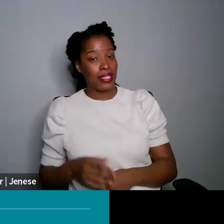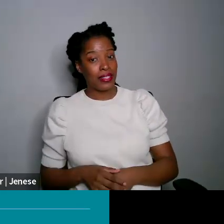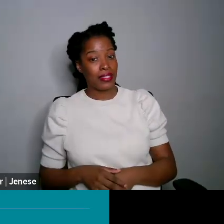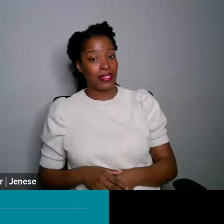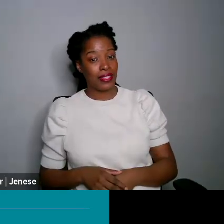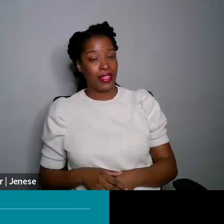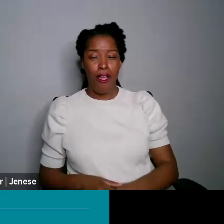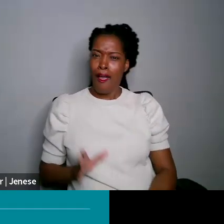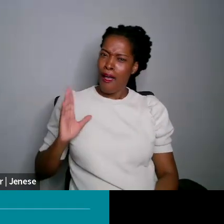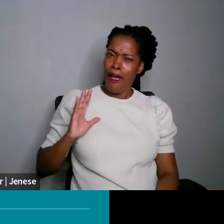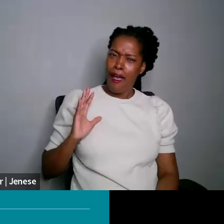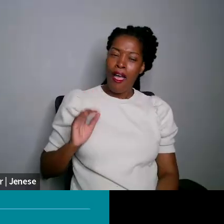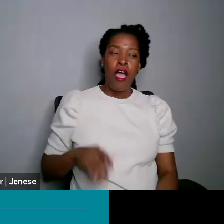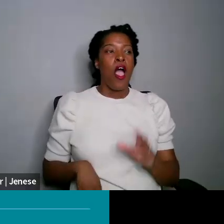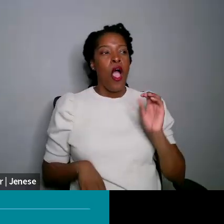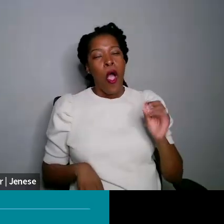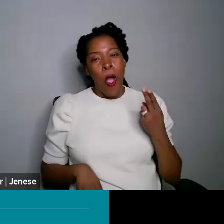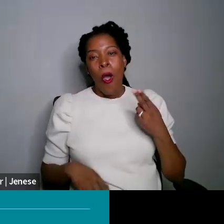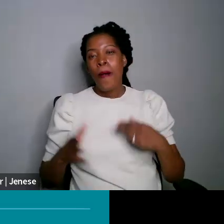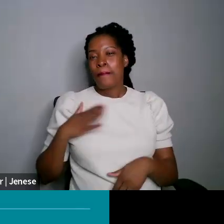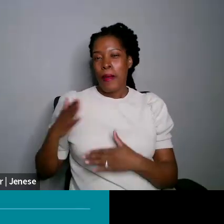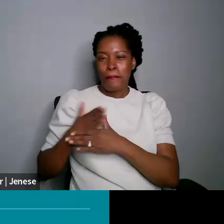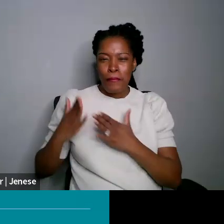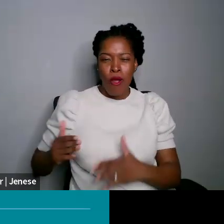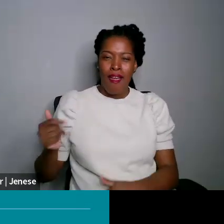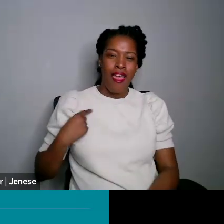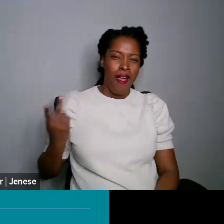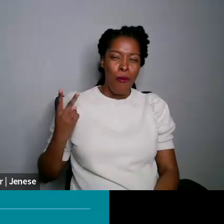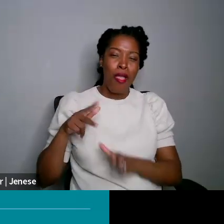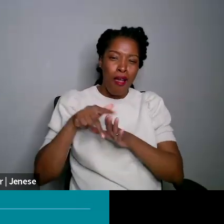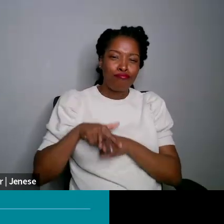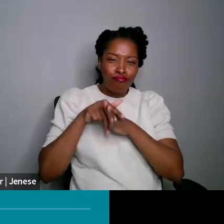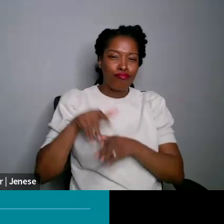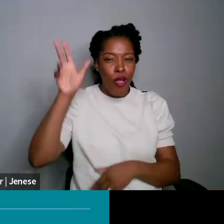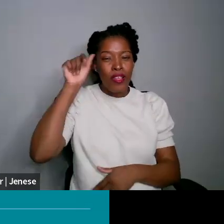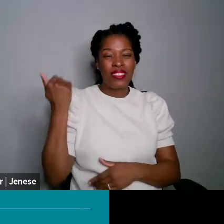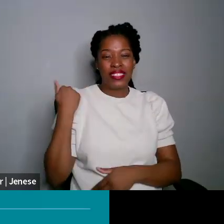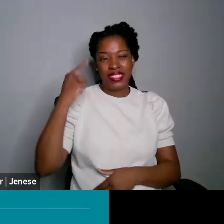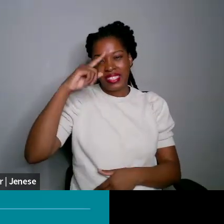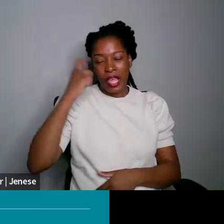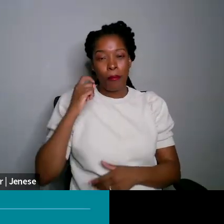know, I know. rode horses this summer, my partner and I, and we had so much fun.